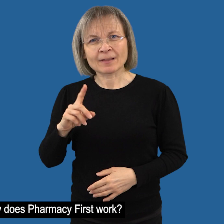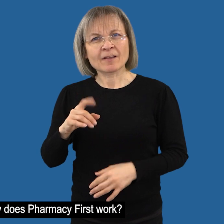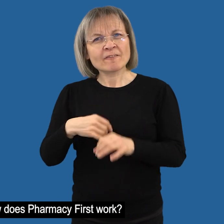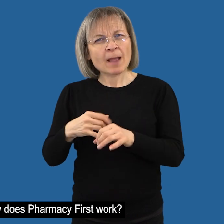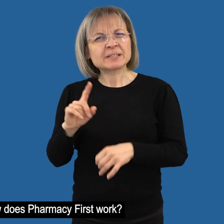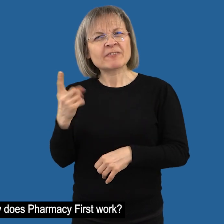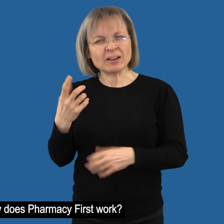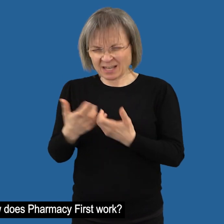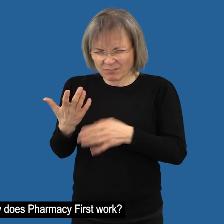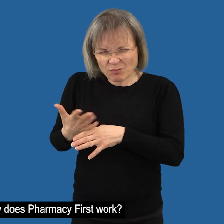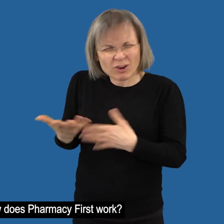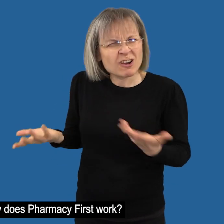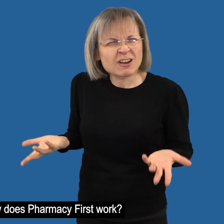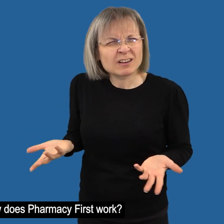How does Pharmacy First work?